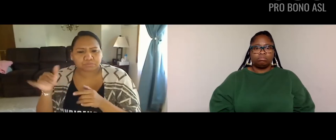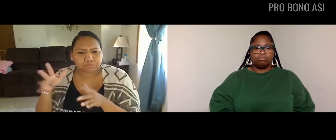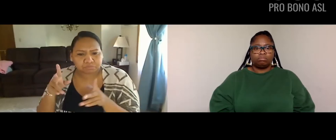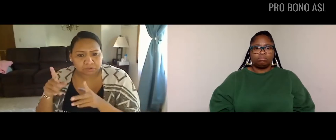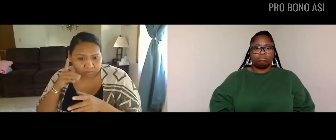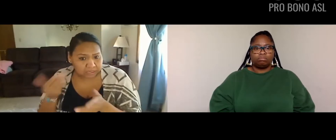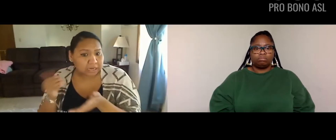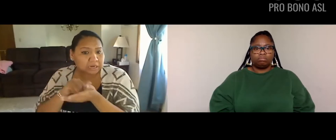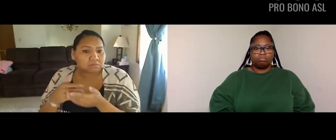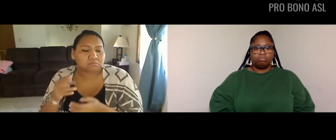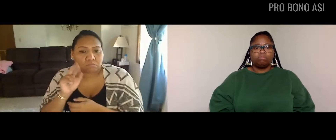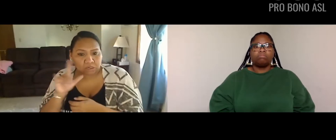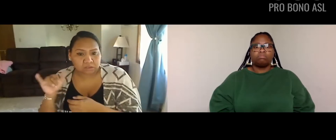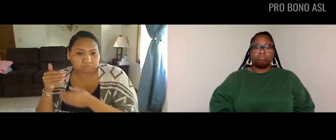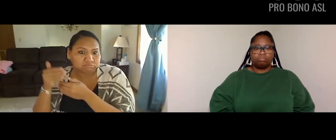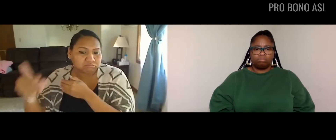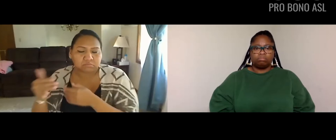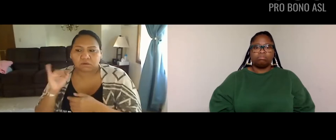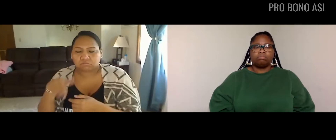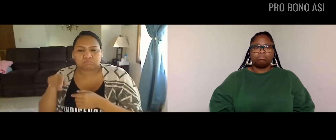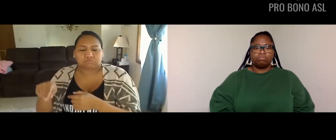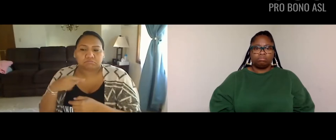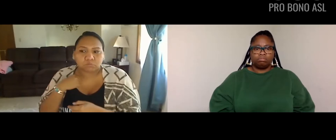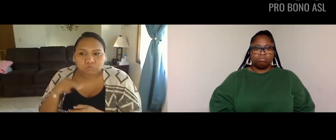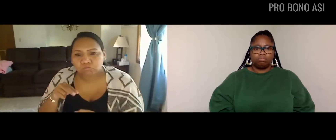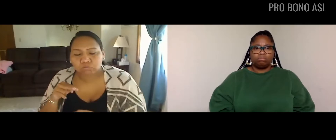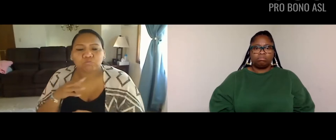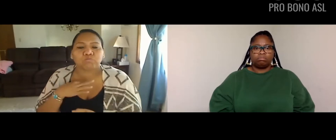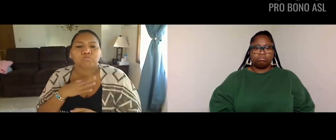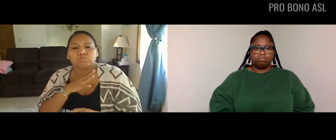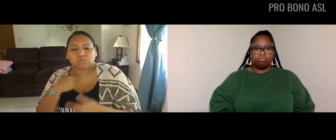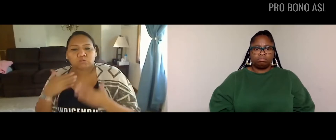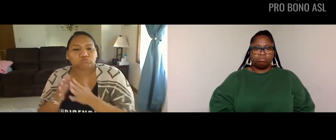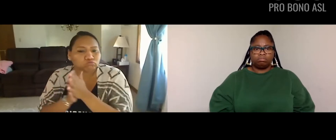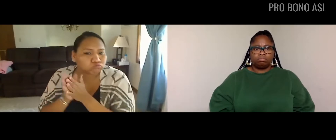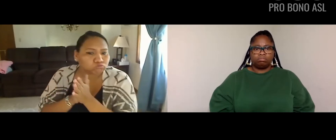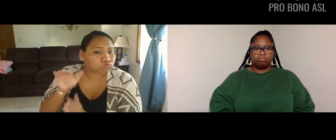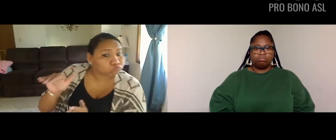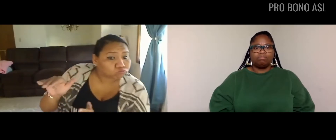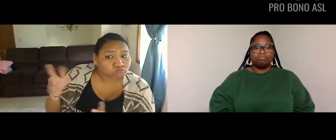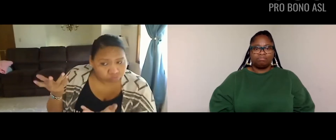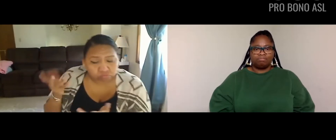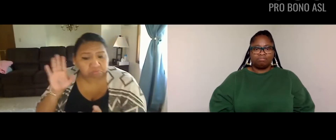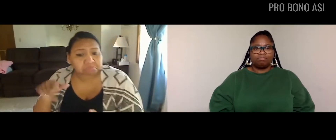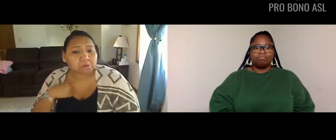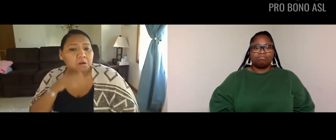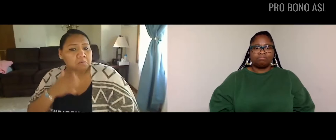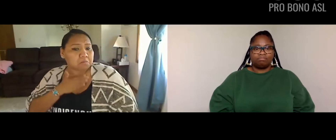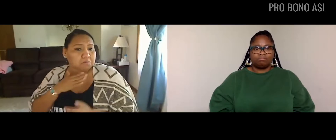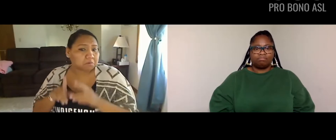later, I contacted somebody in a rally again, so I was there and I